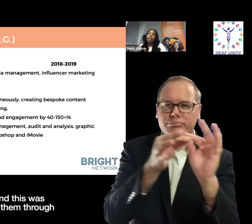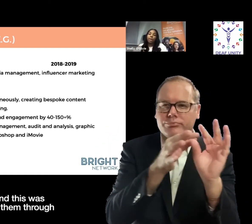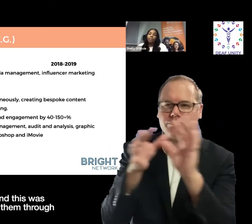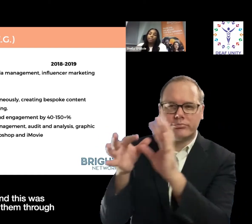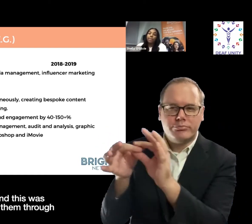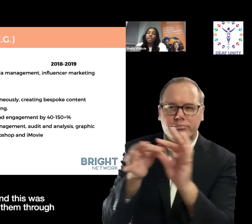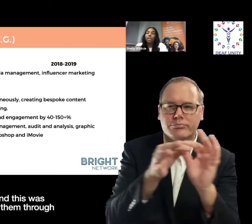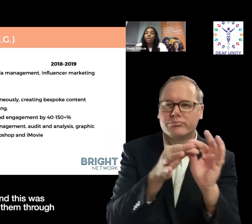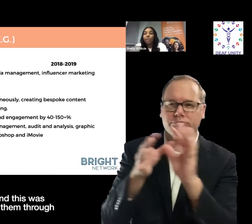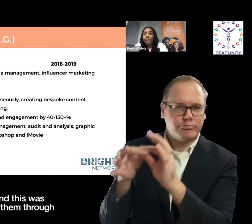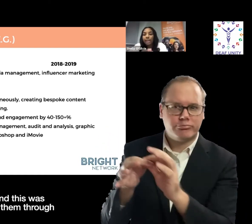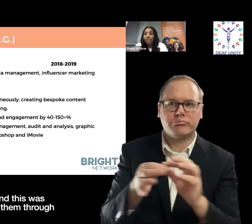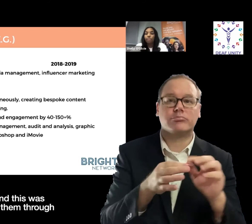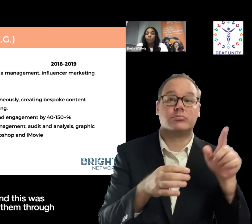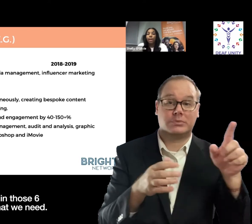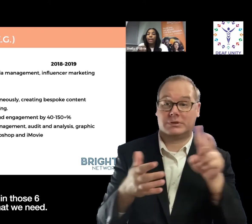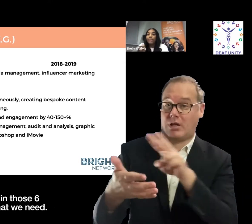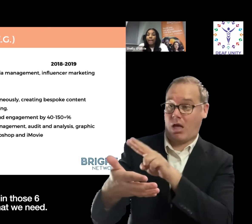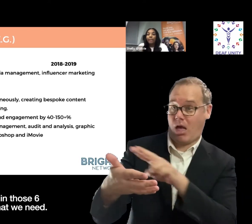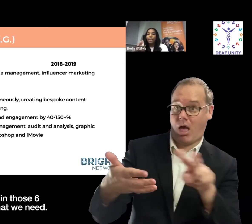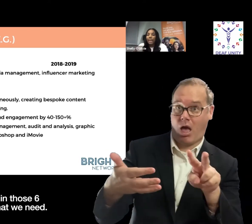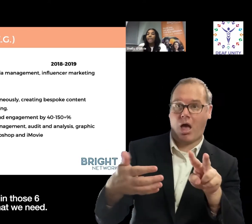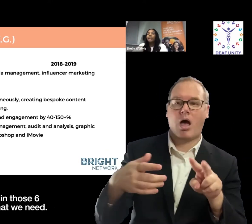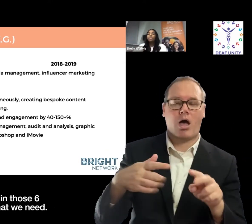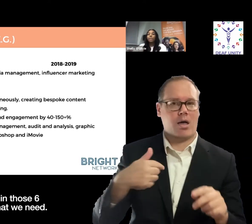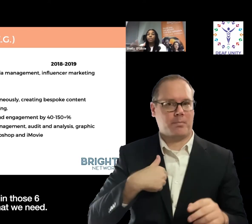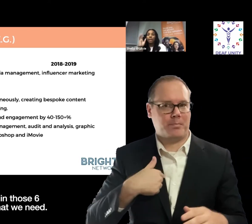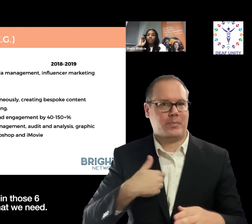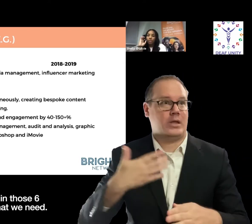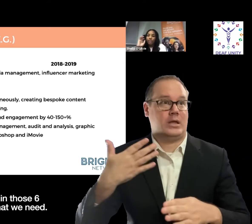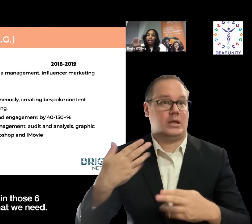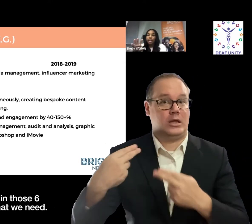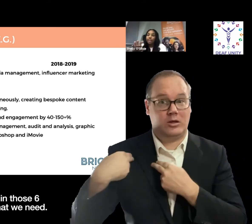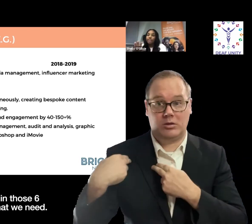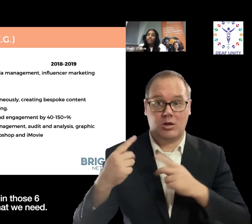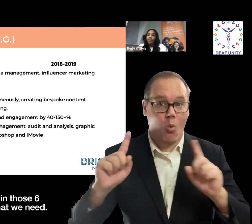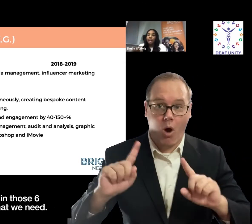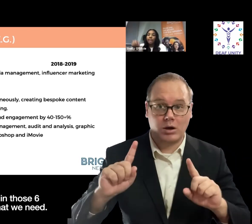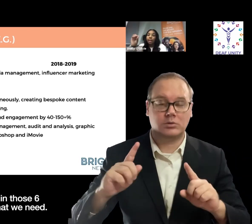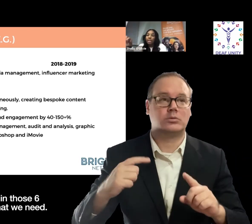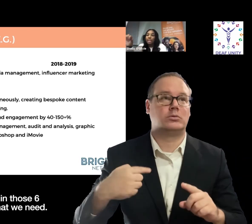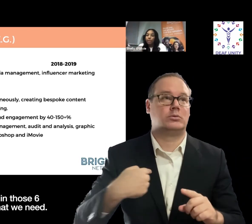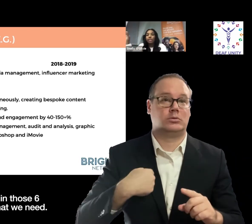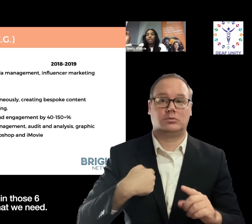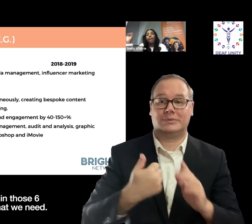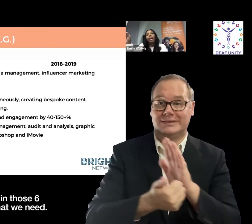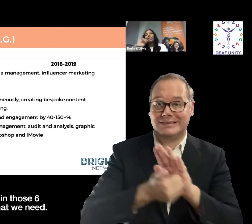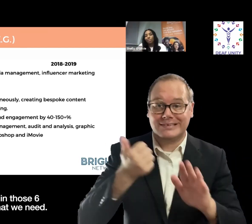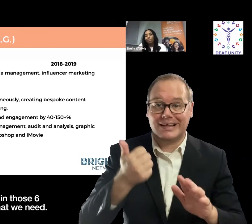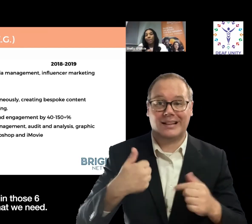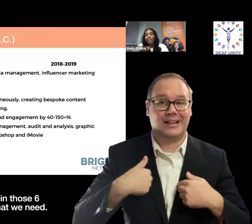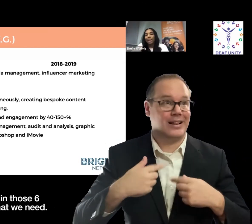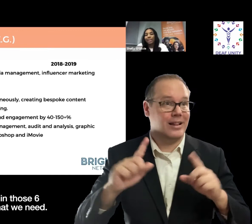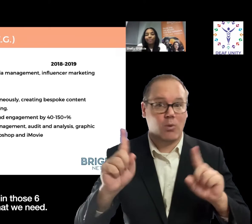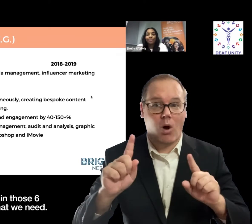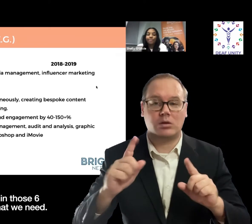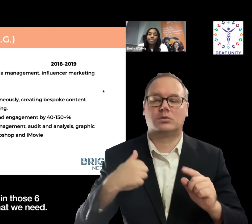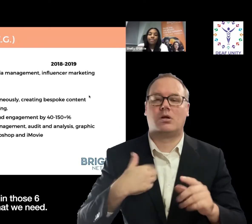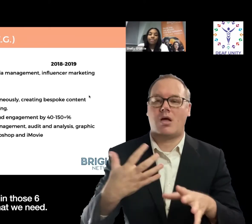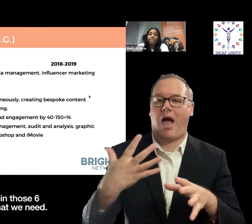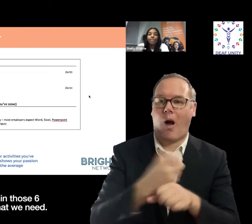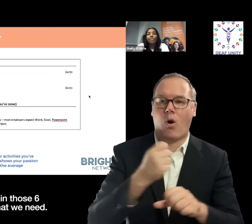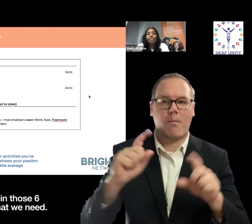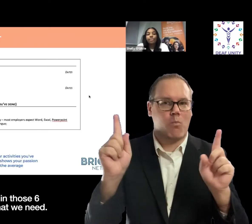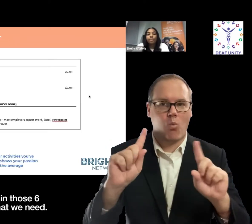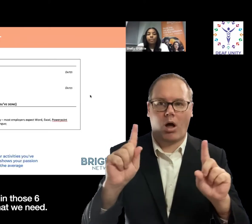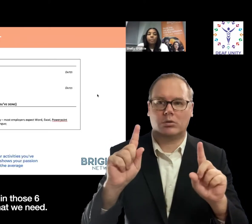was the outcome. So you can really take them through. And again, make it easy for them in those 6 seconds to see this person has what we need.